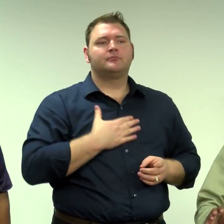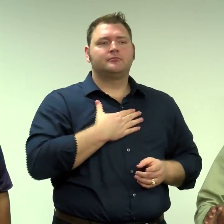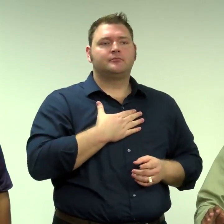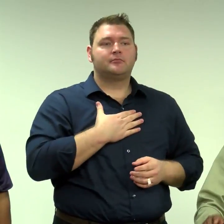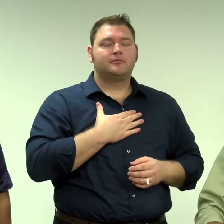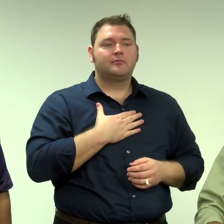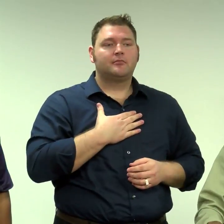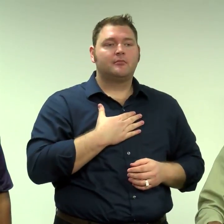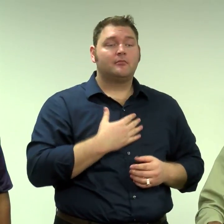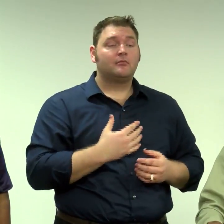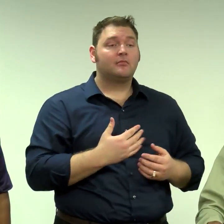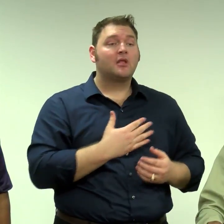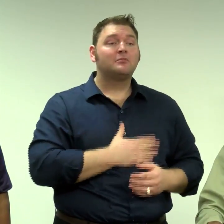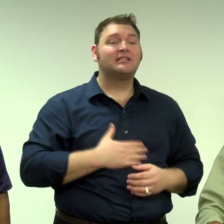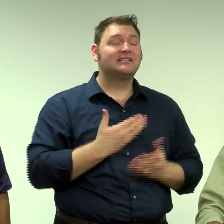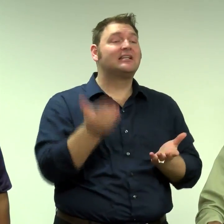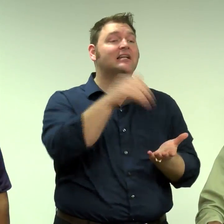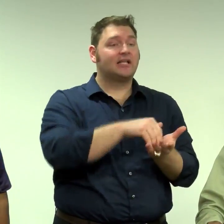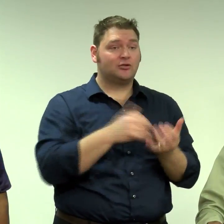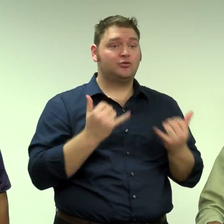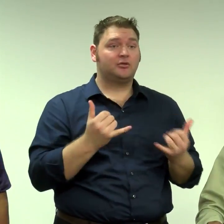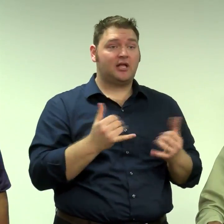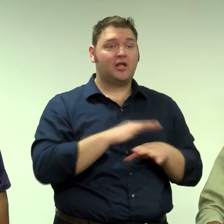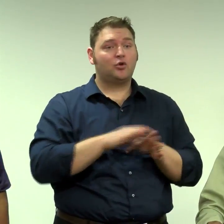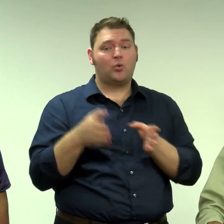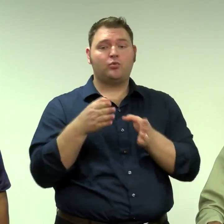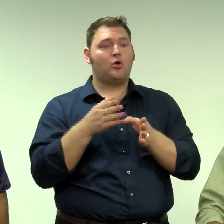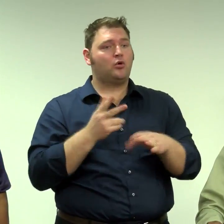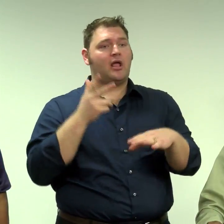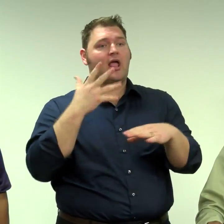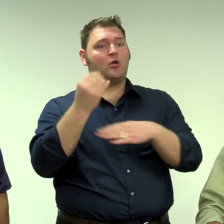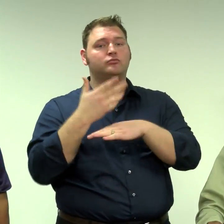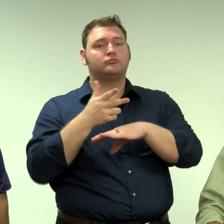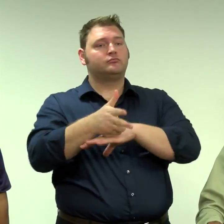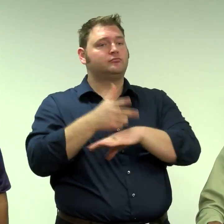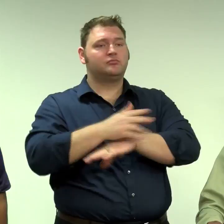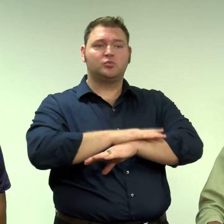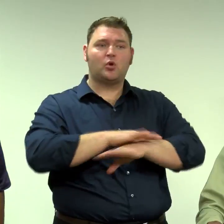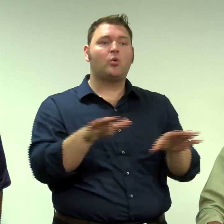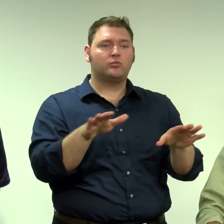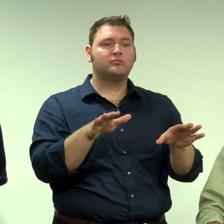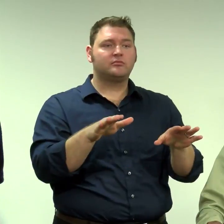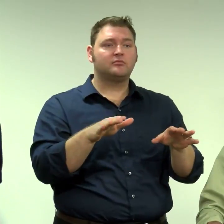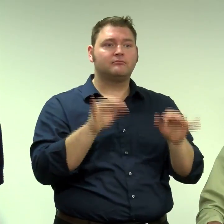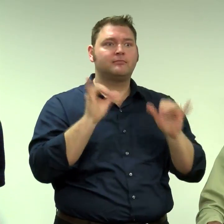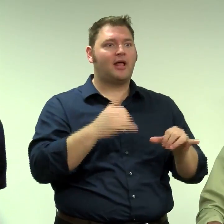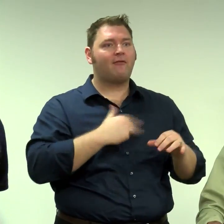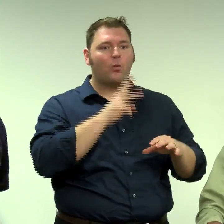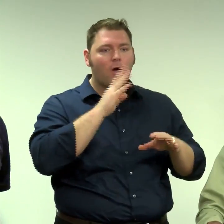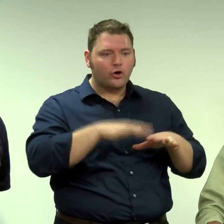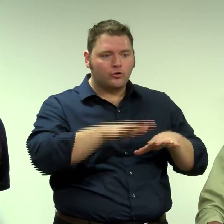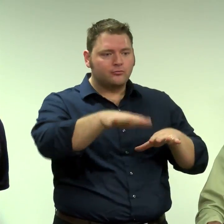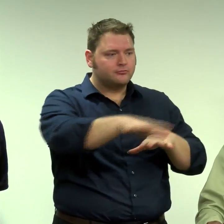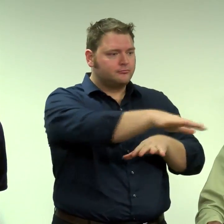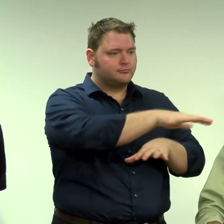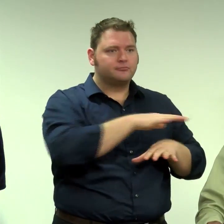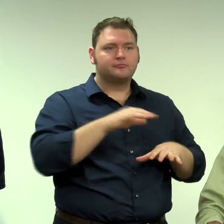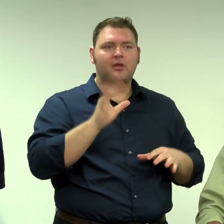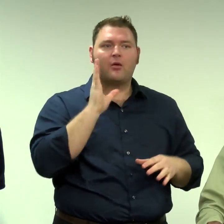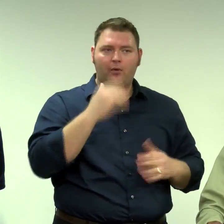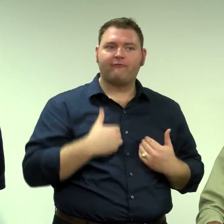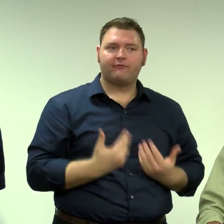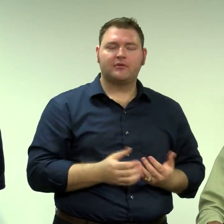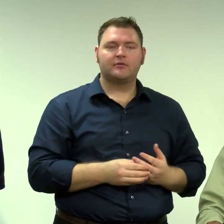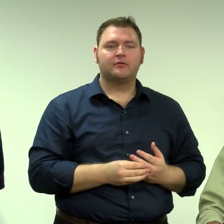roads because there are many roads that are still not impassable. My hope is that once we get past the next, let's